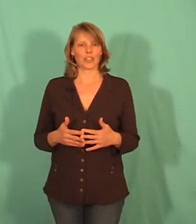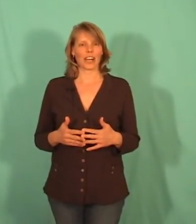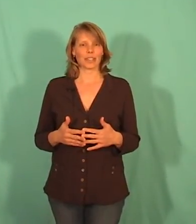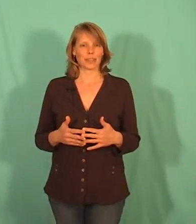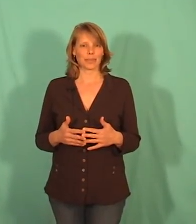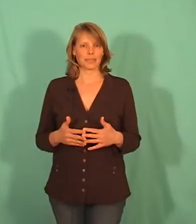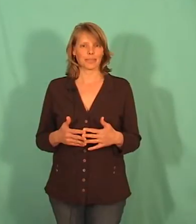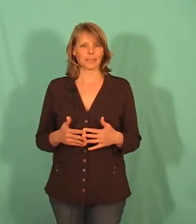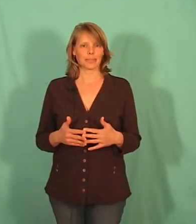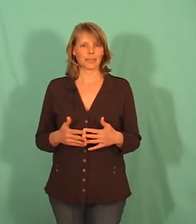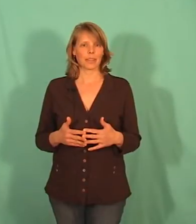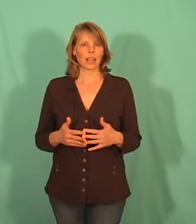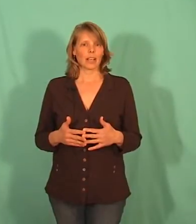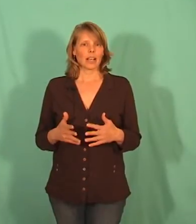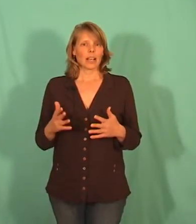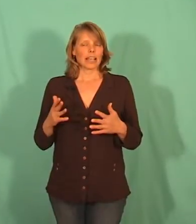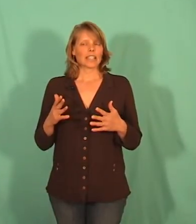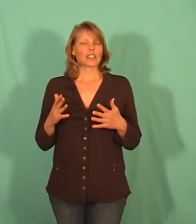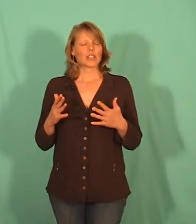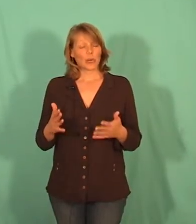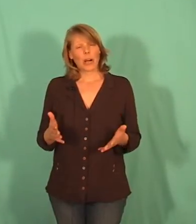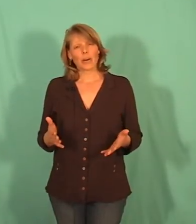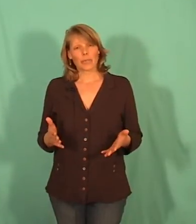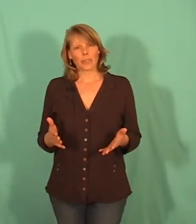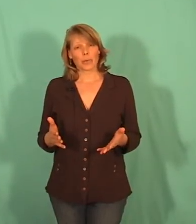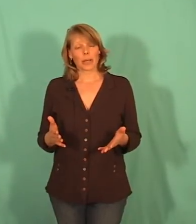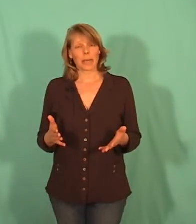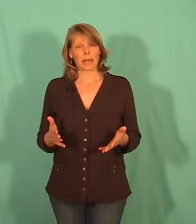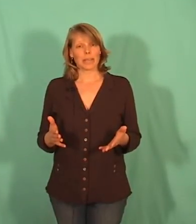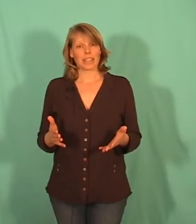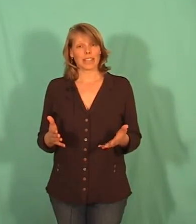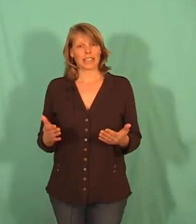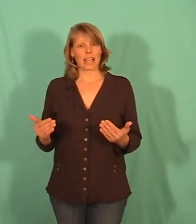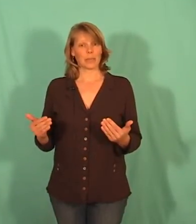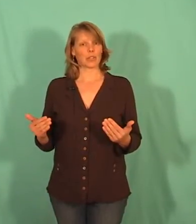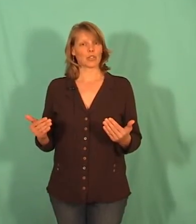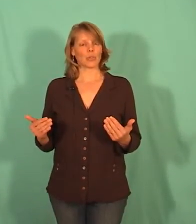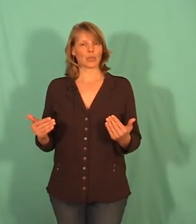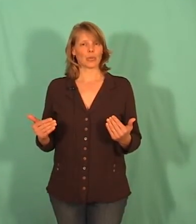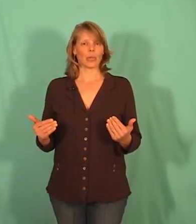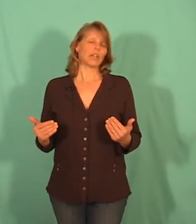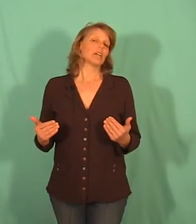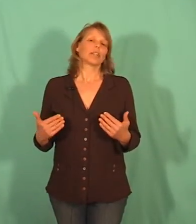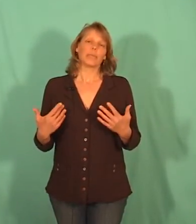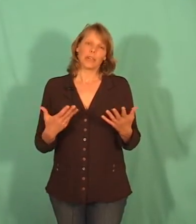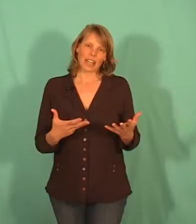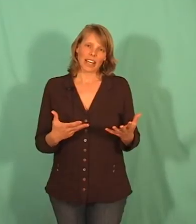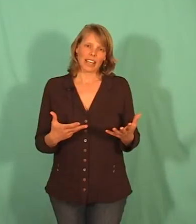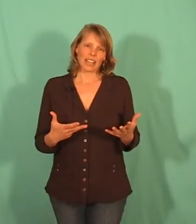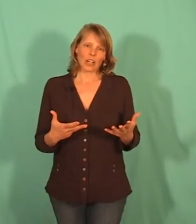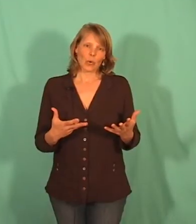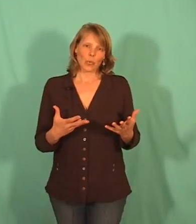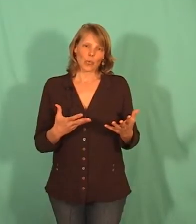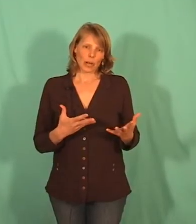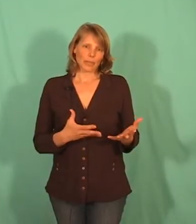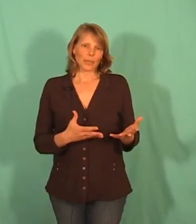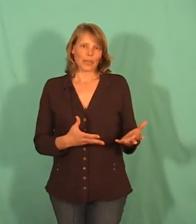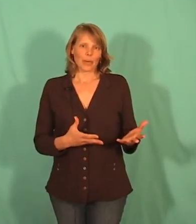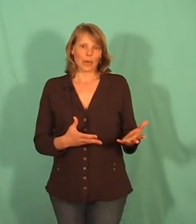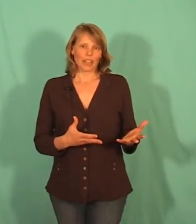child. It is so helpful when a baby is able to communicate what food they want to